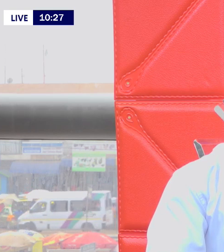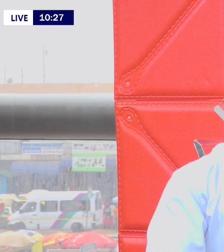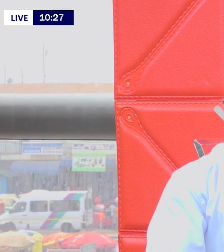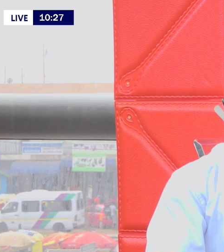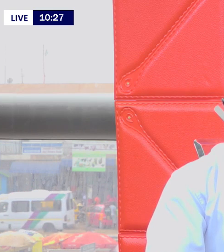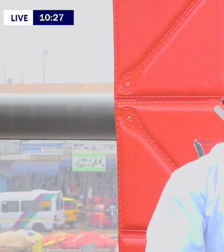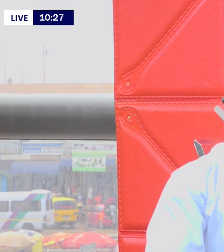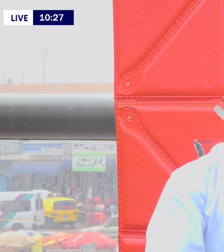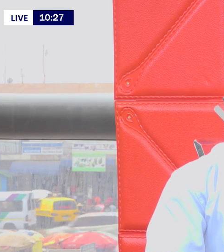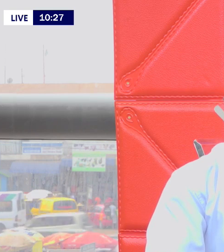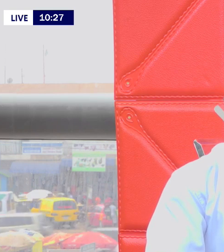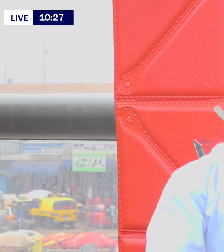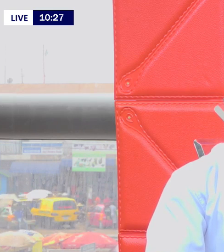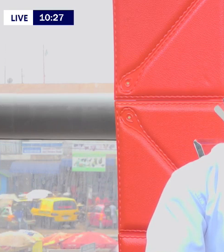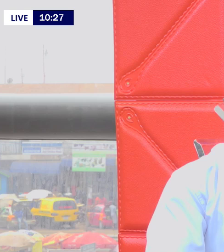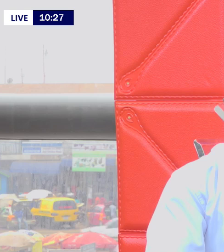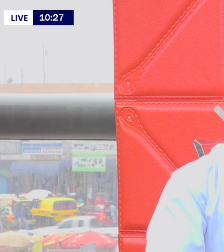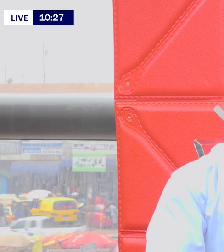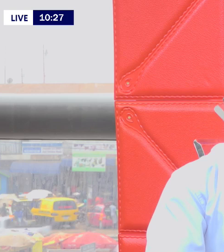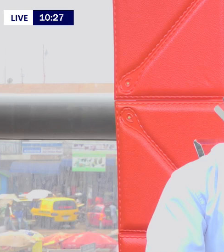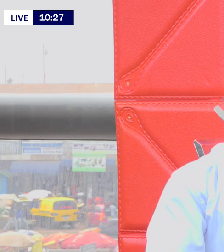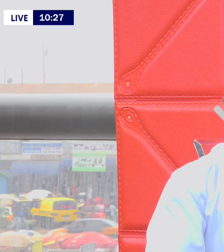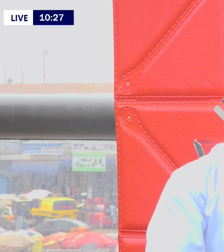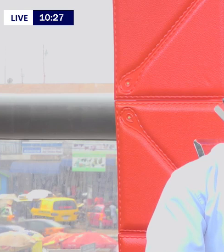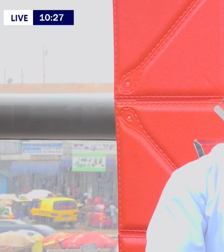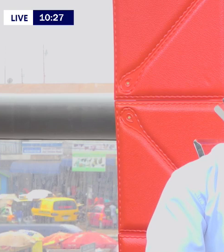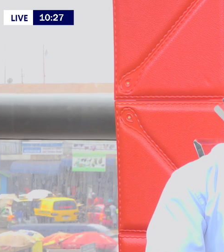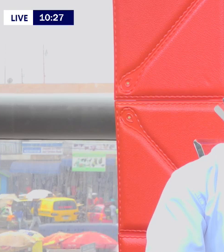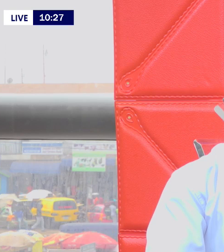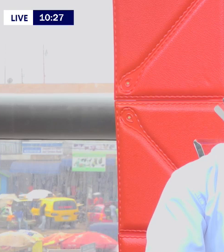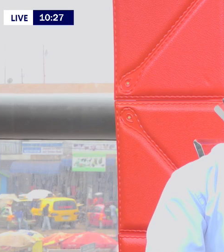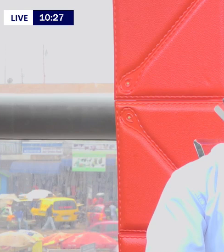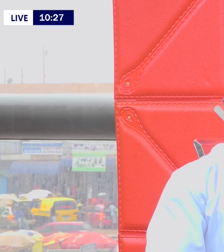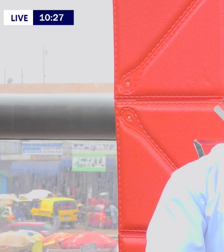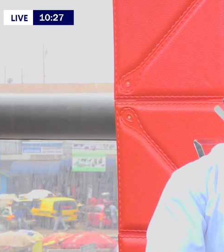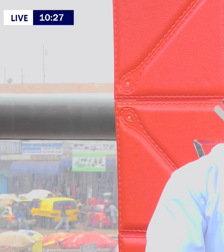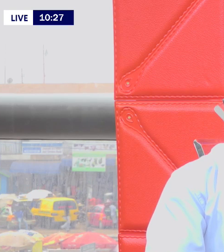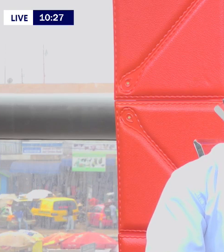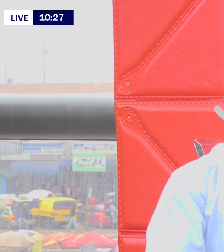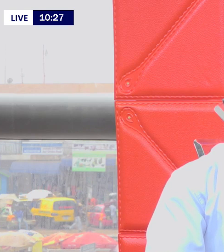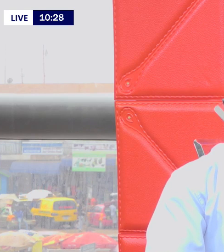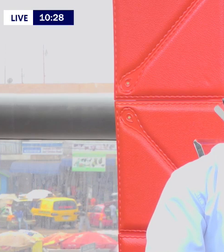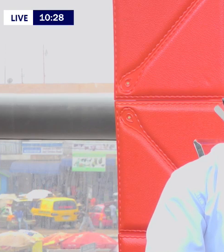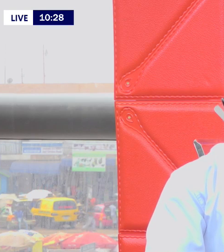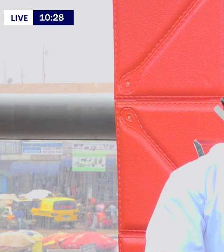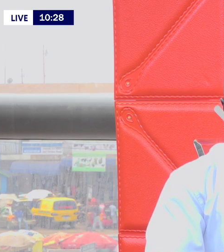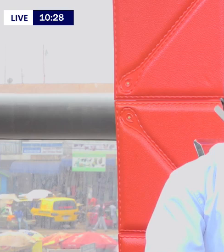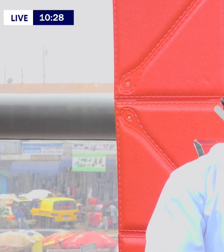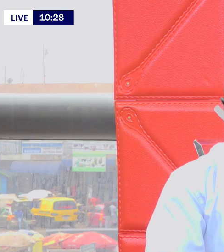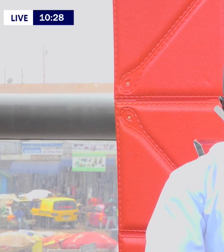all safety protocols, and use our nose masks to avoid the spread of COVID-19.